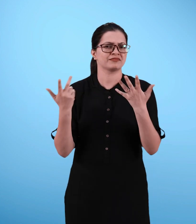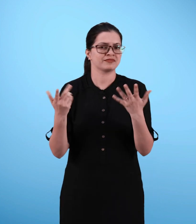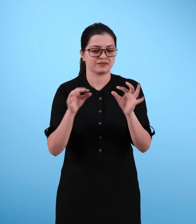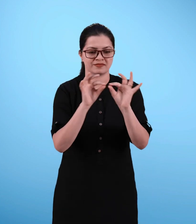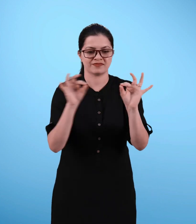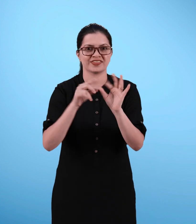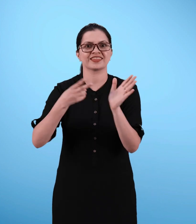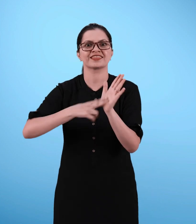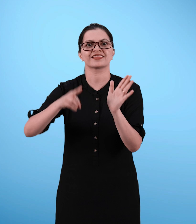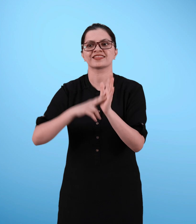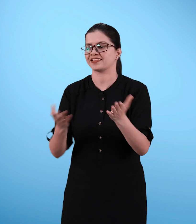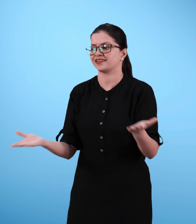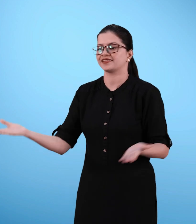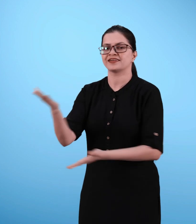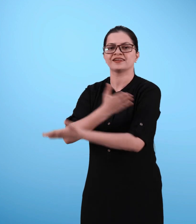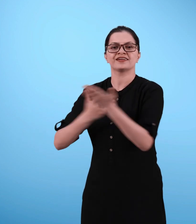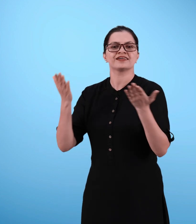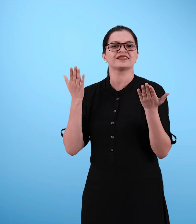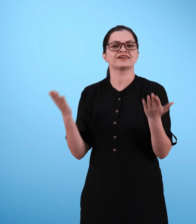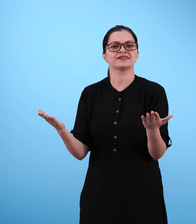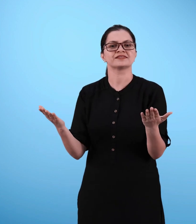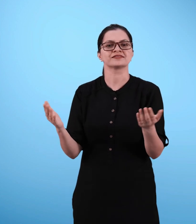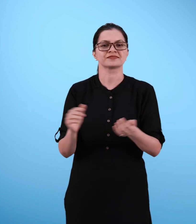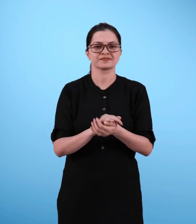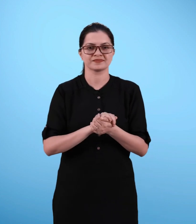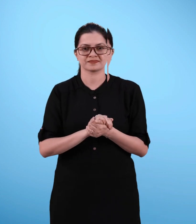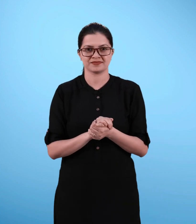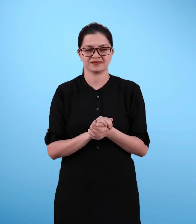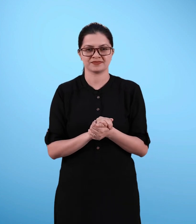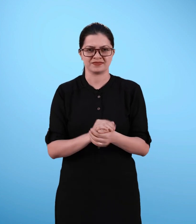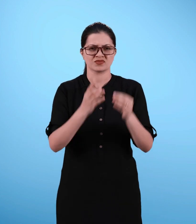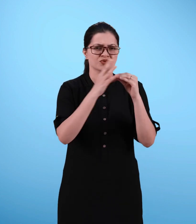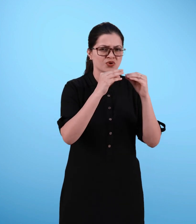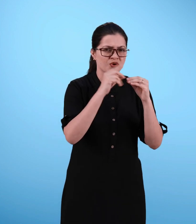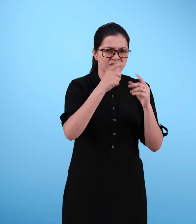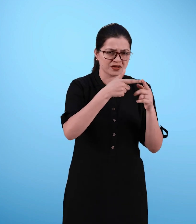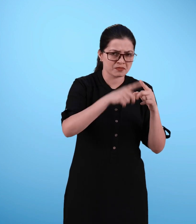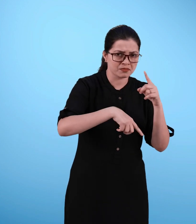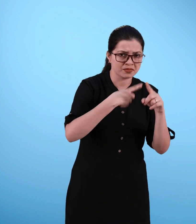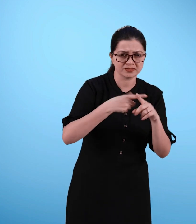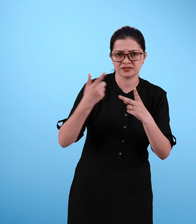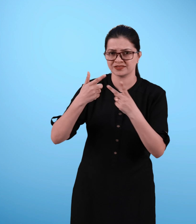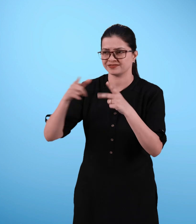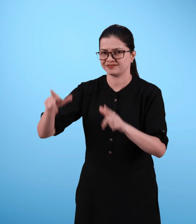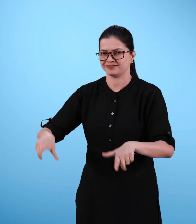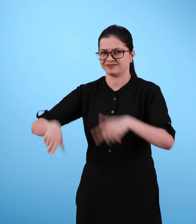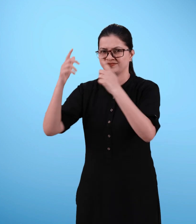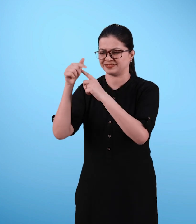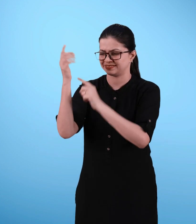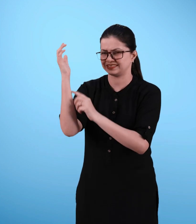Cotton and jute are examples of fibers obtained. Cotton and jute are examples of